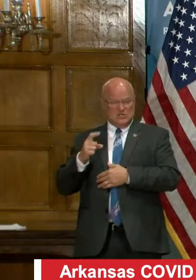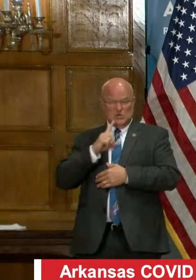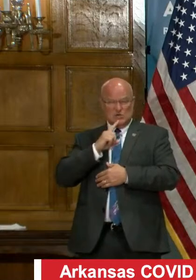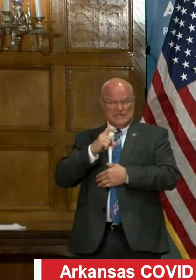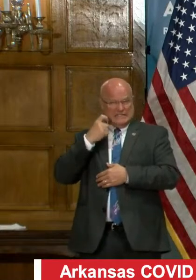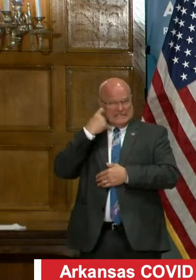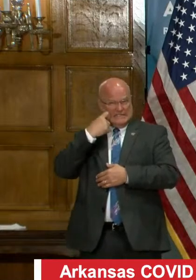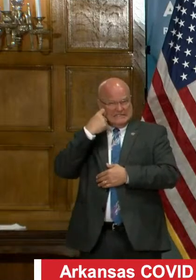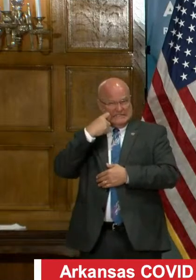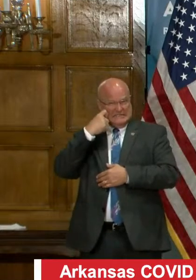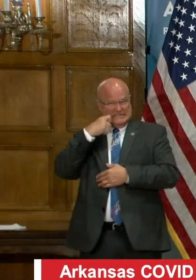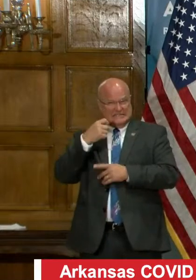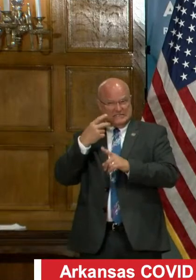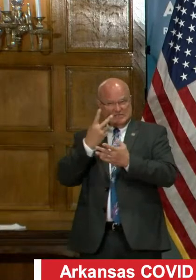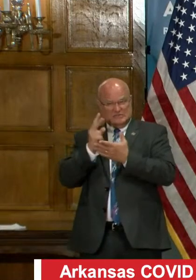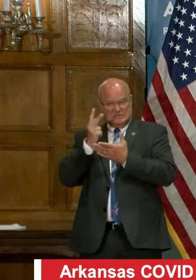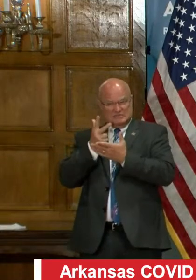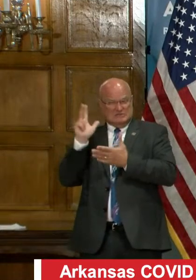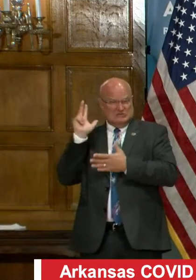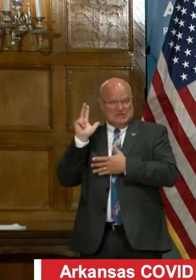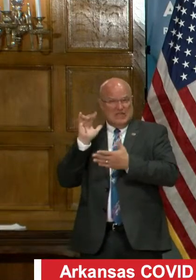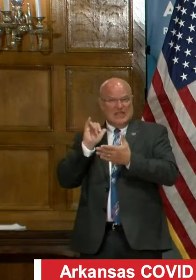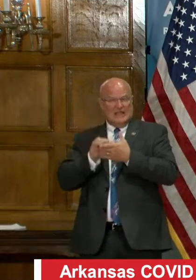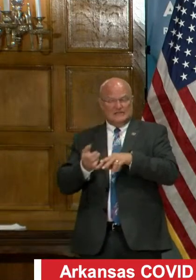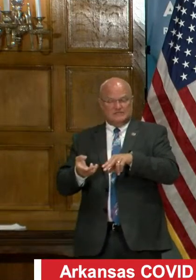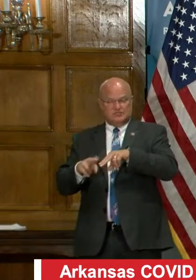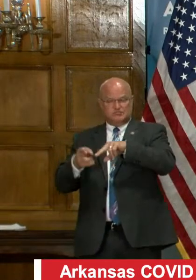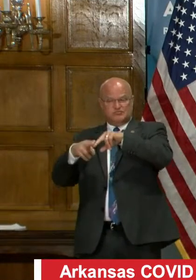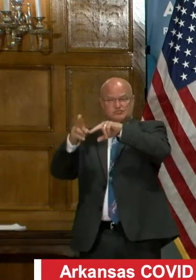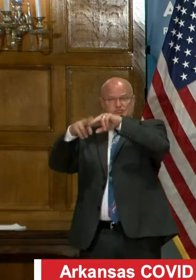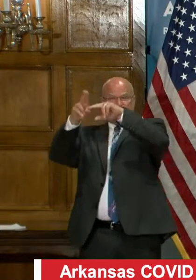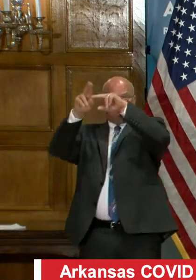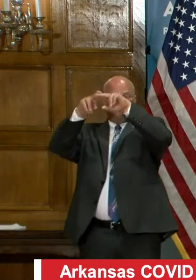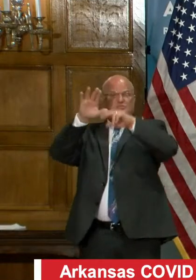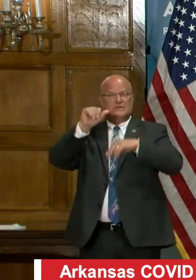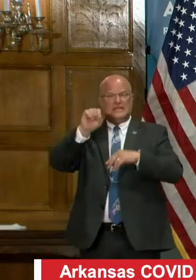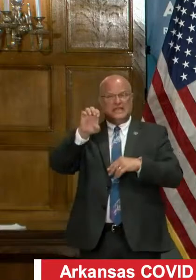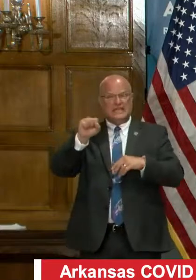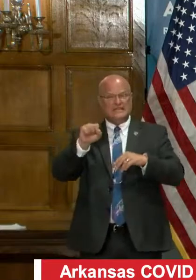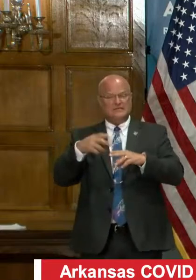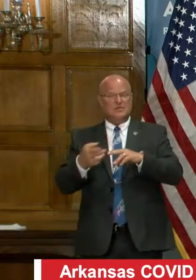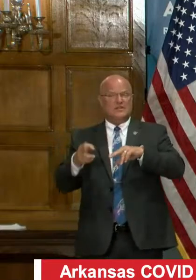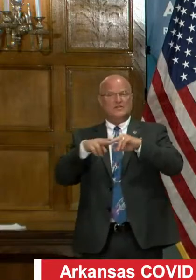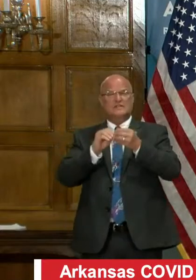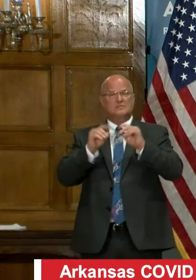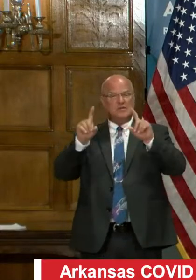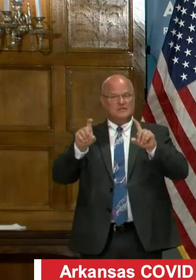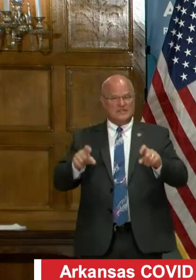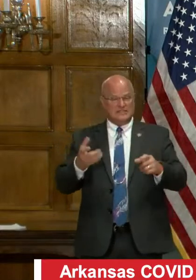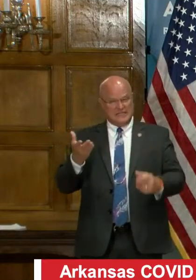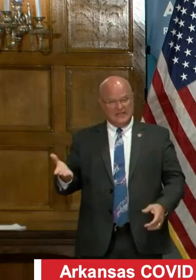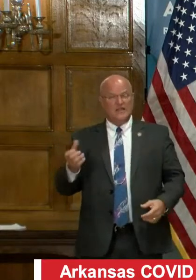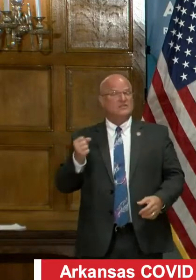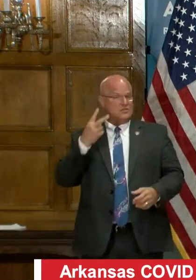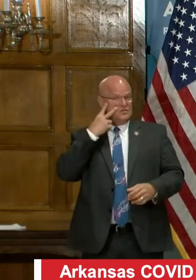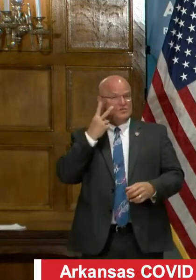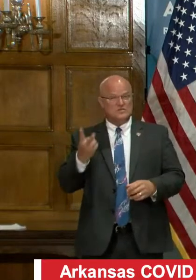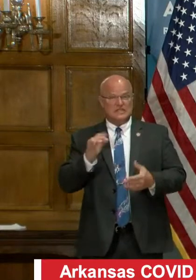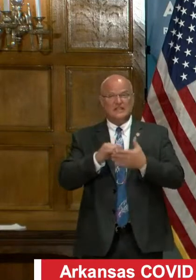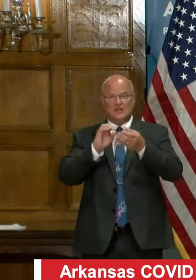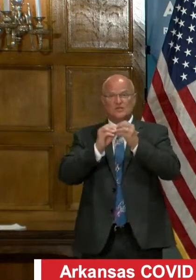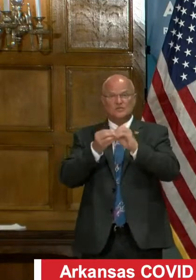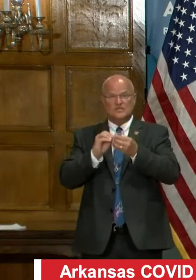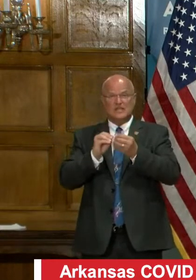in the last couple of weeks that they've had the surge in cases that brought the increased number of testing. So you're going to see